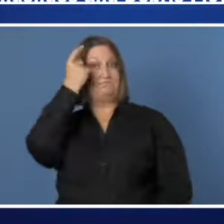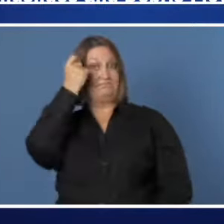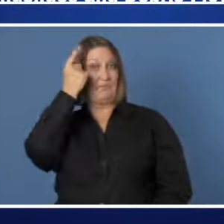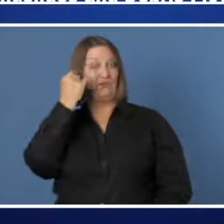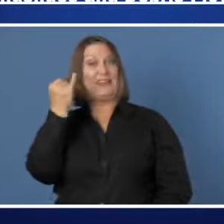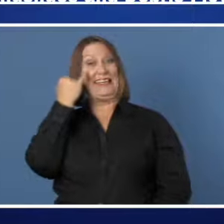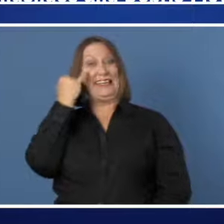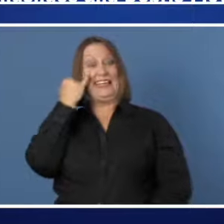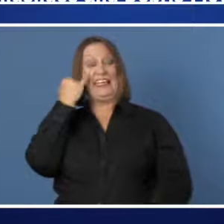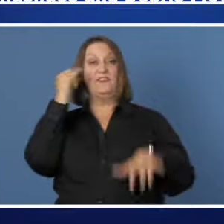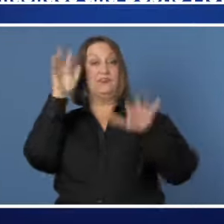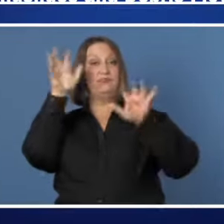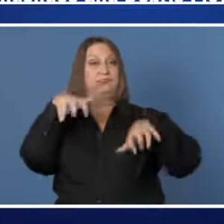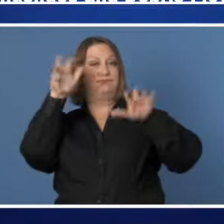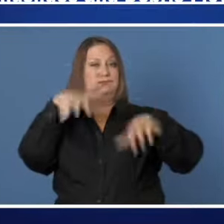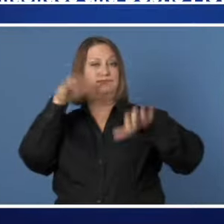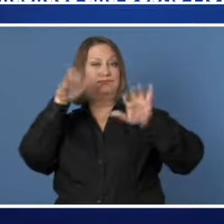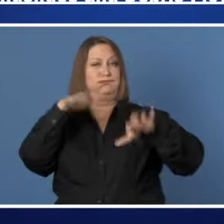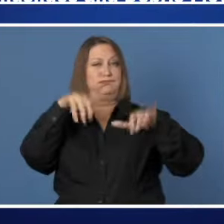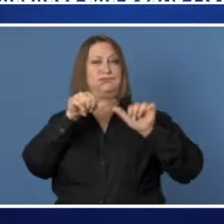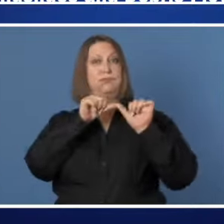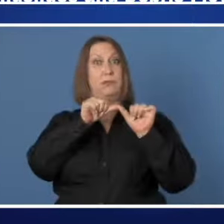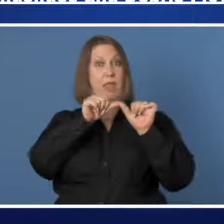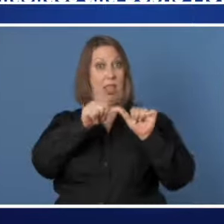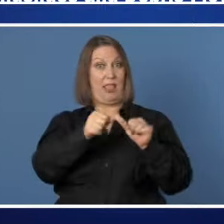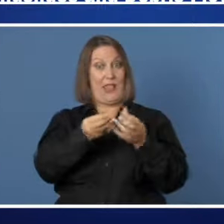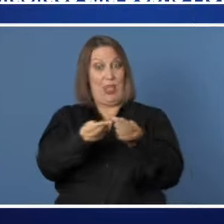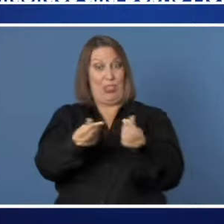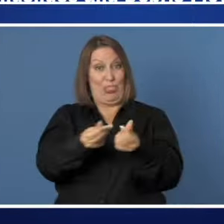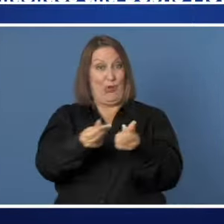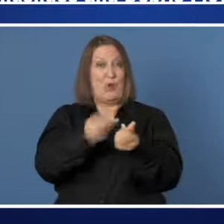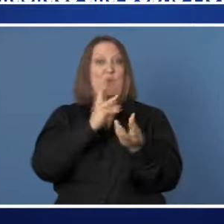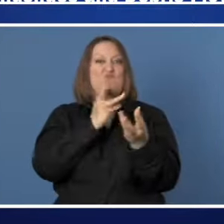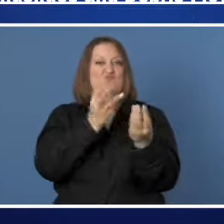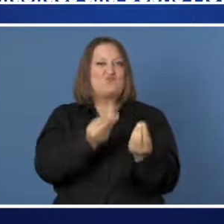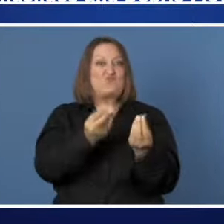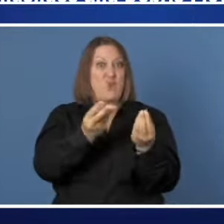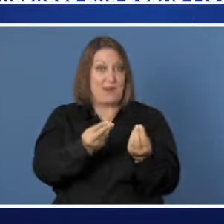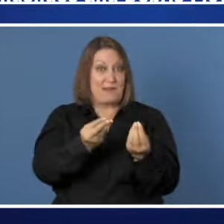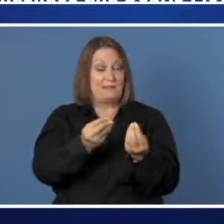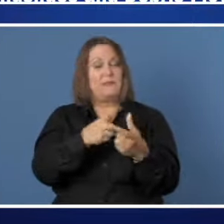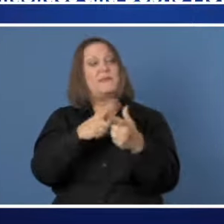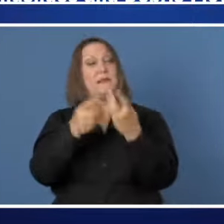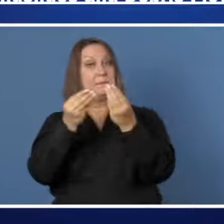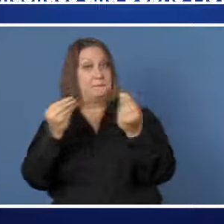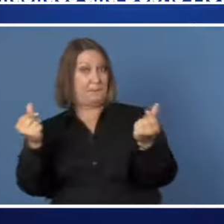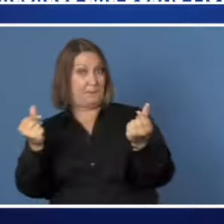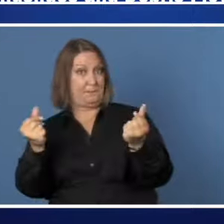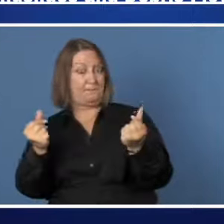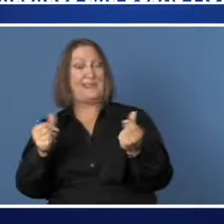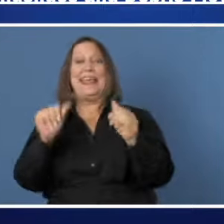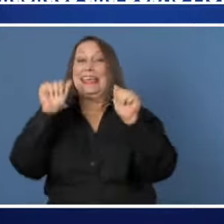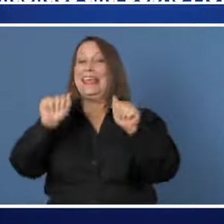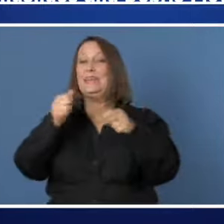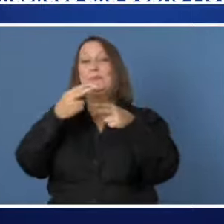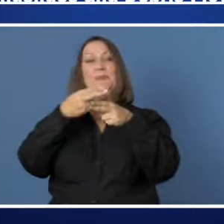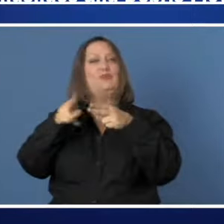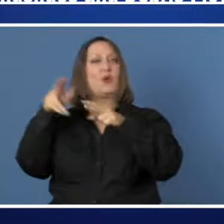Be aware that intense, short bursts of rain may be particularly